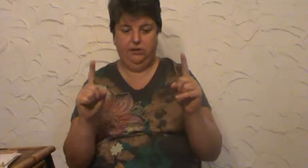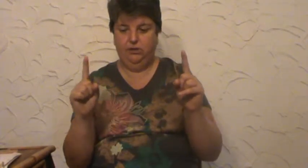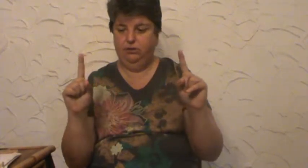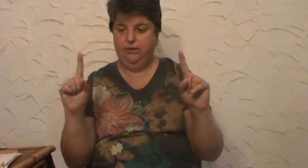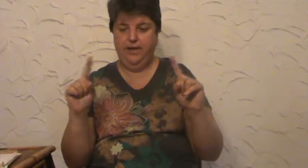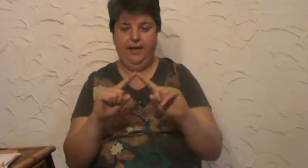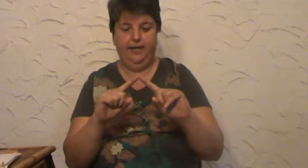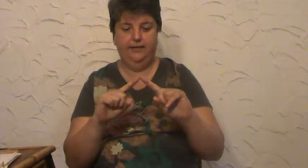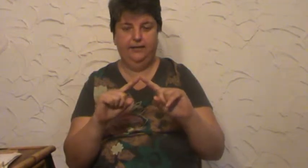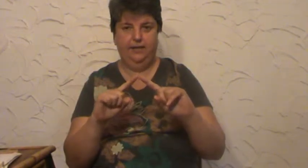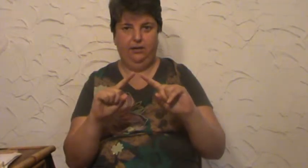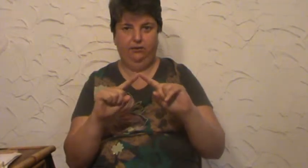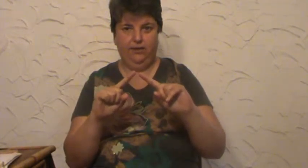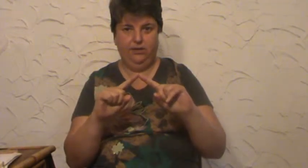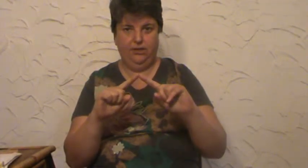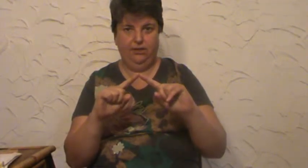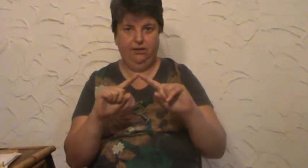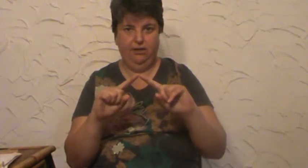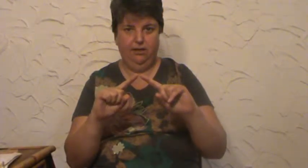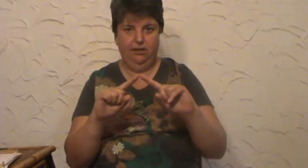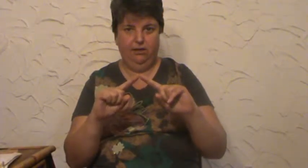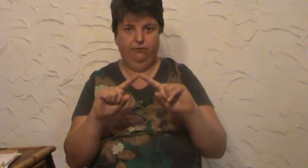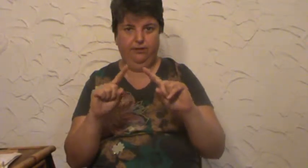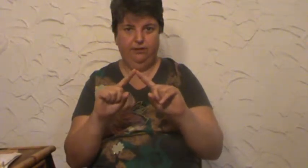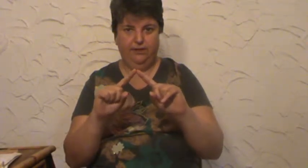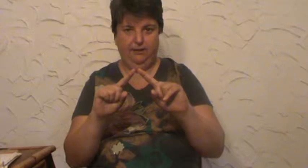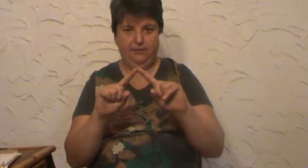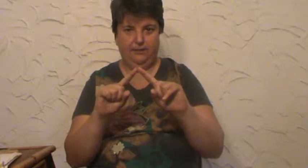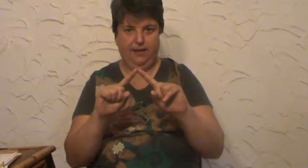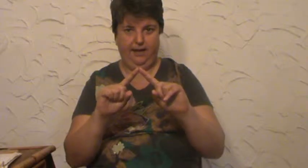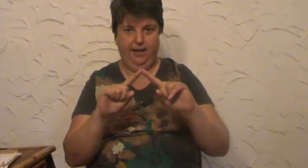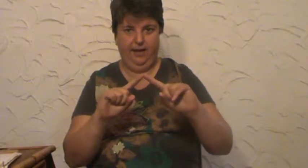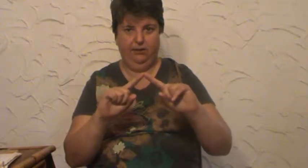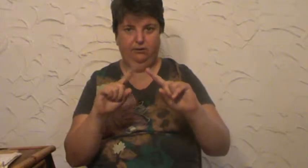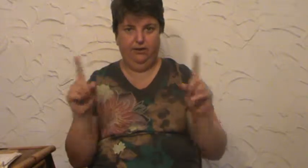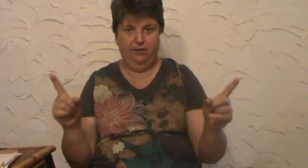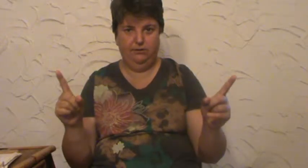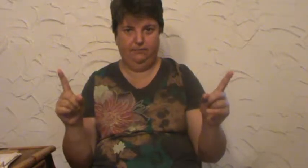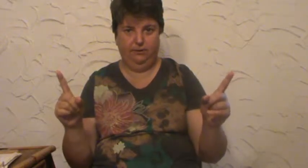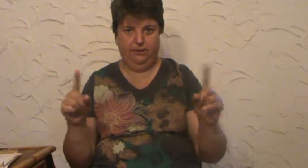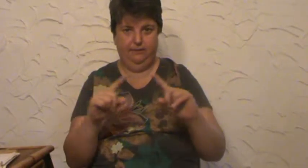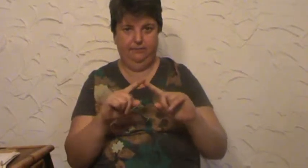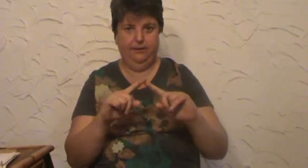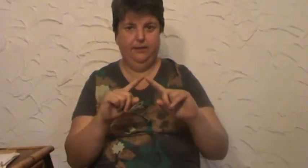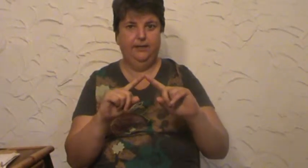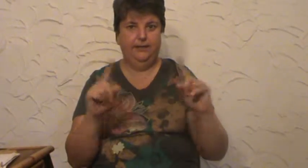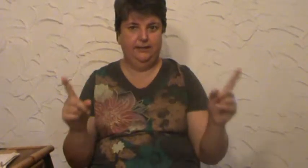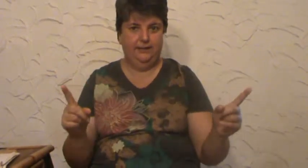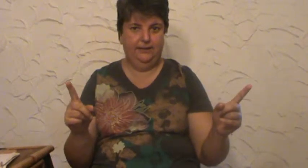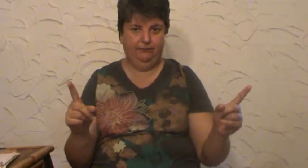just your D hands and you're touching your fingertips at an angle and you separate them.